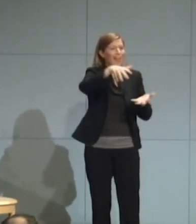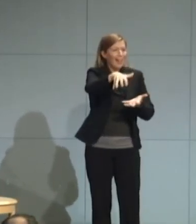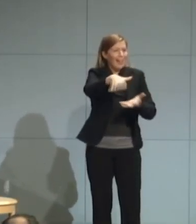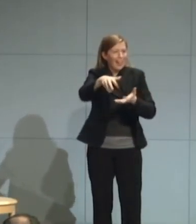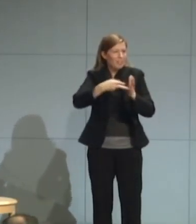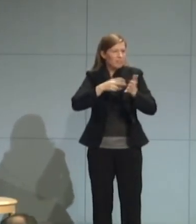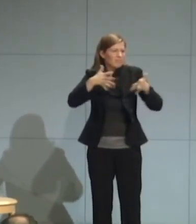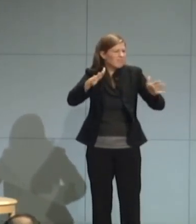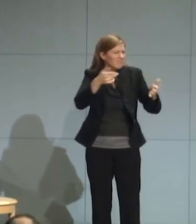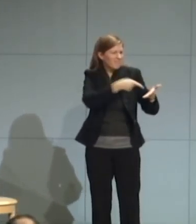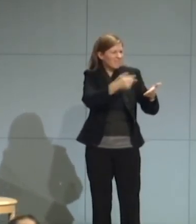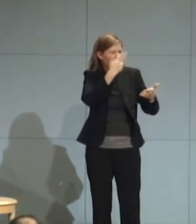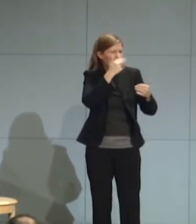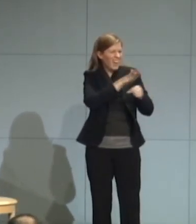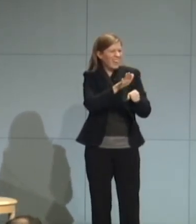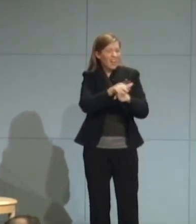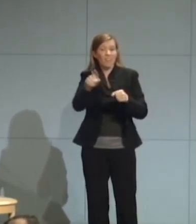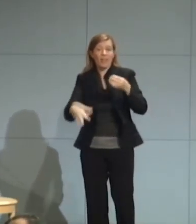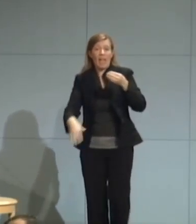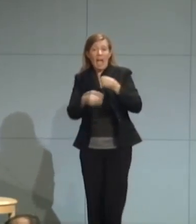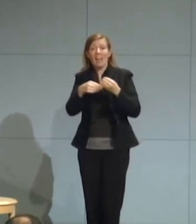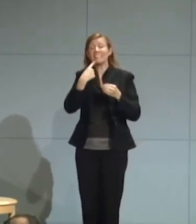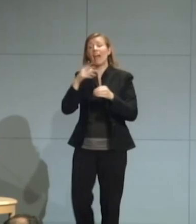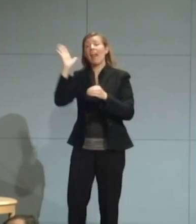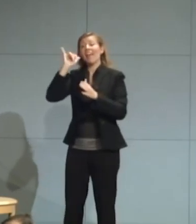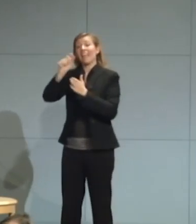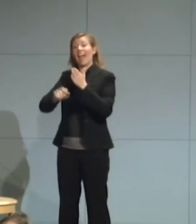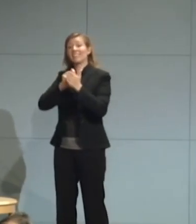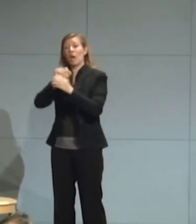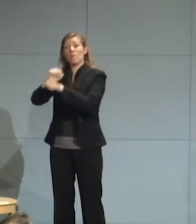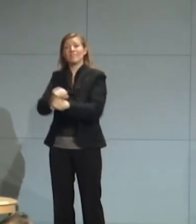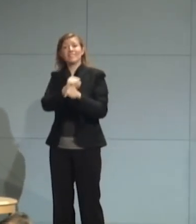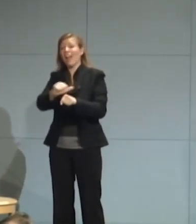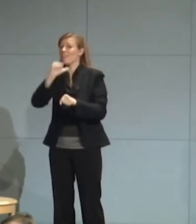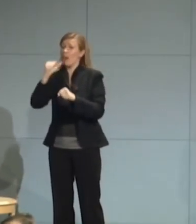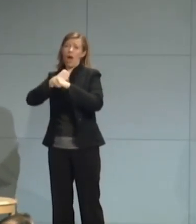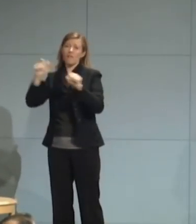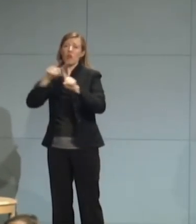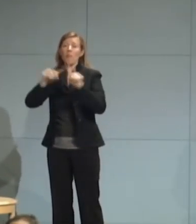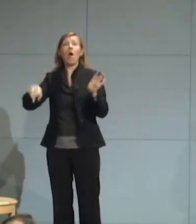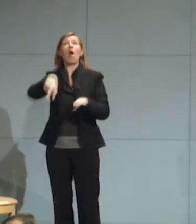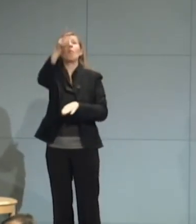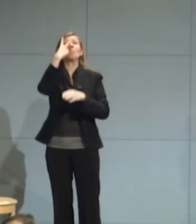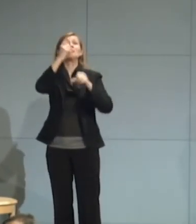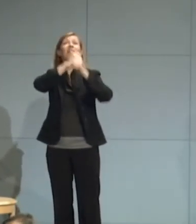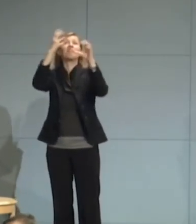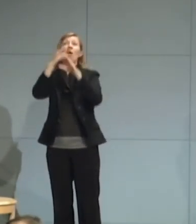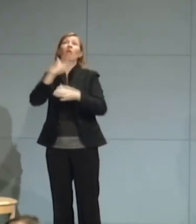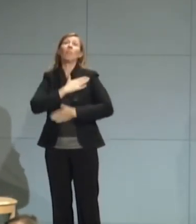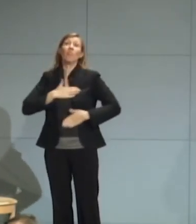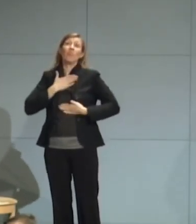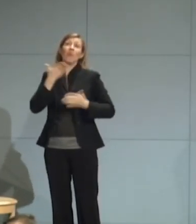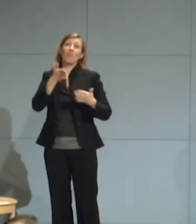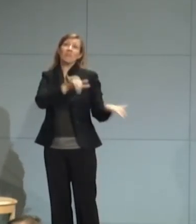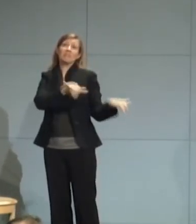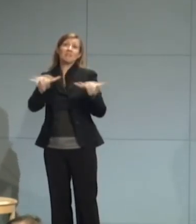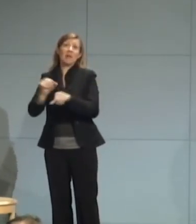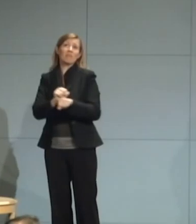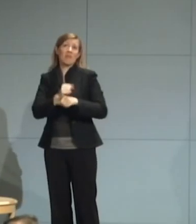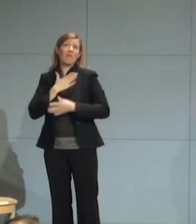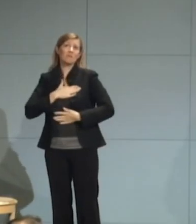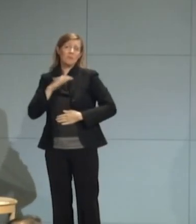resurrected for our consideration. They will say things like, well, now that was a long time ago. Why do we have to talk about that today?